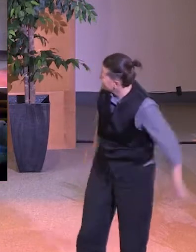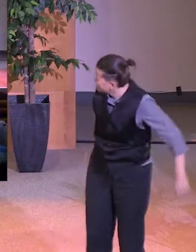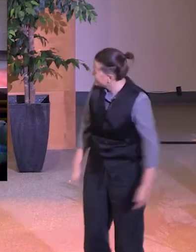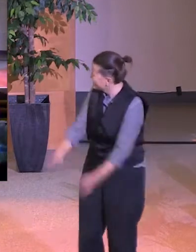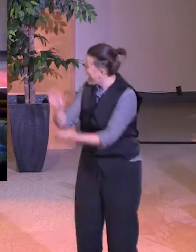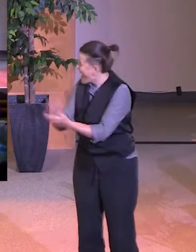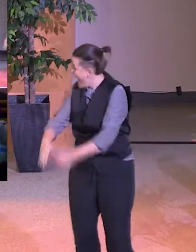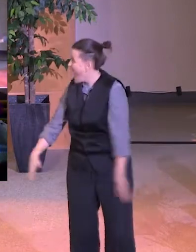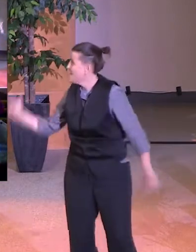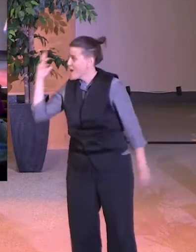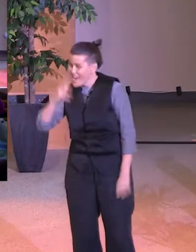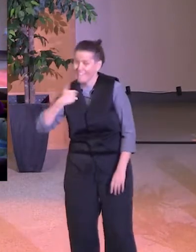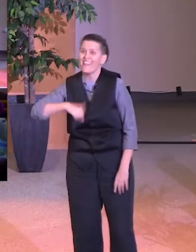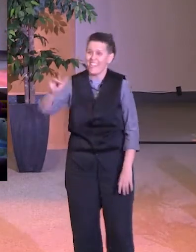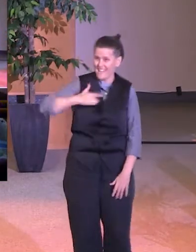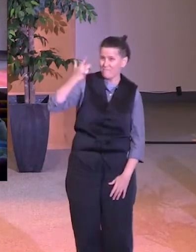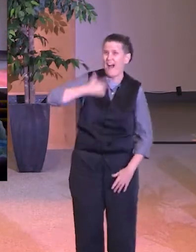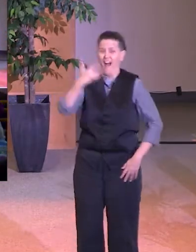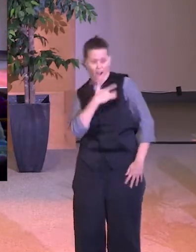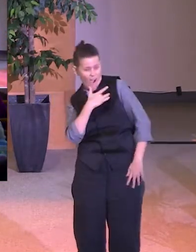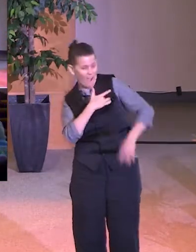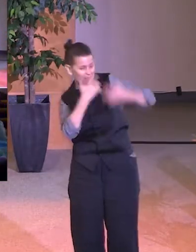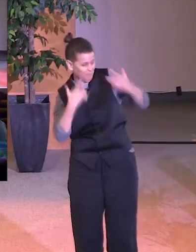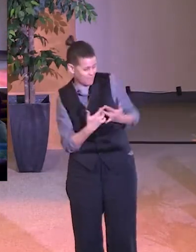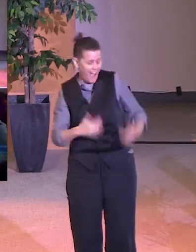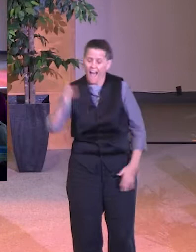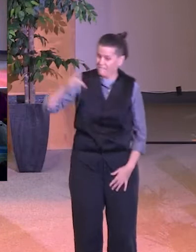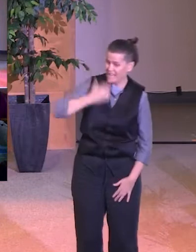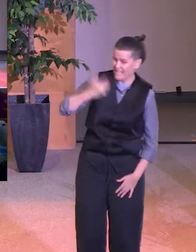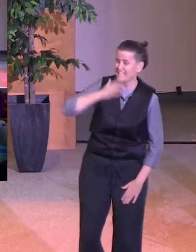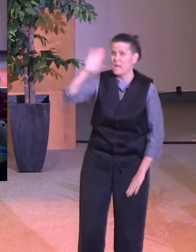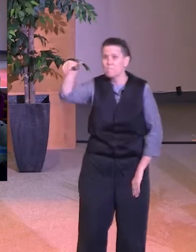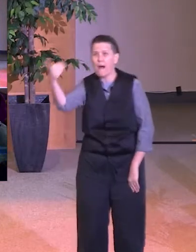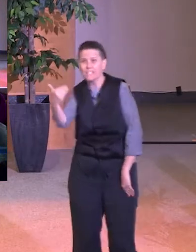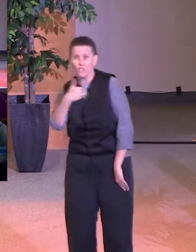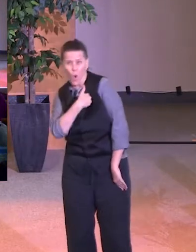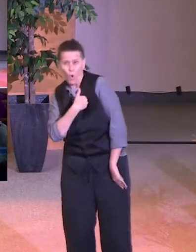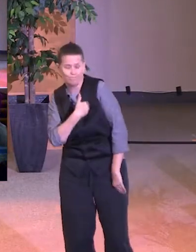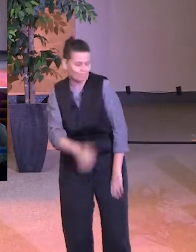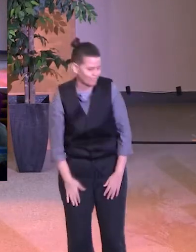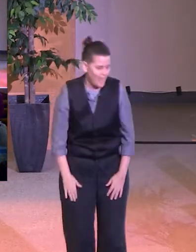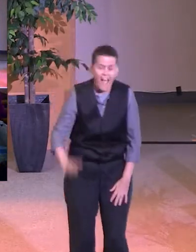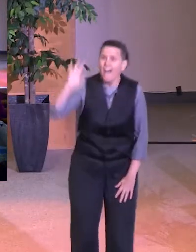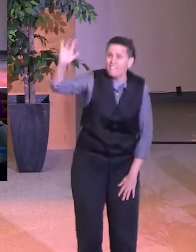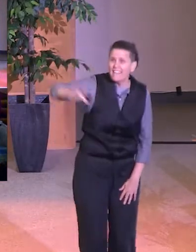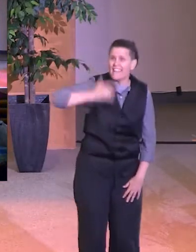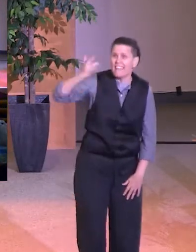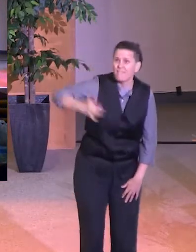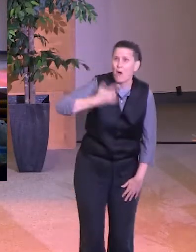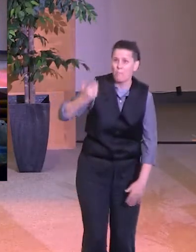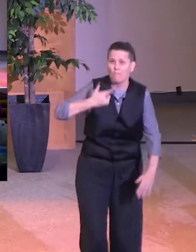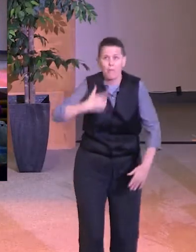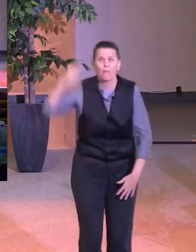I can feel it, Can feel it in my heart. feel it in my soul. Feel it in my soul. I can even feel